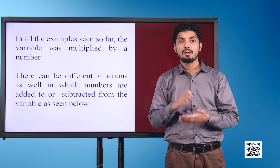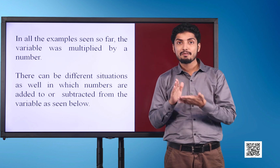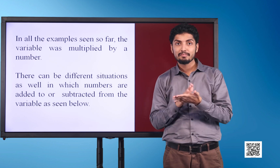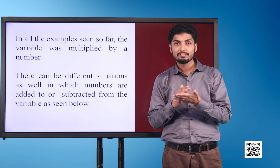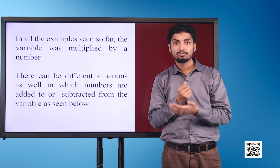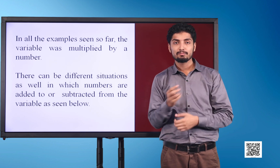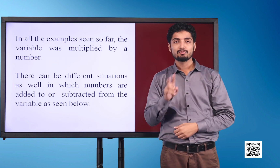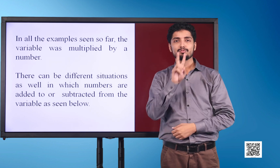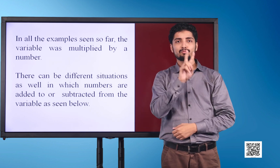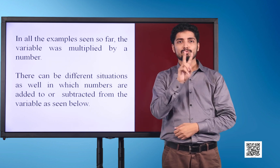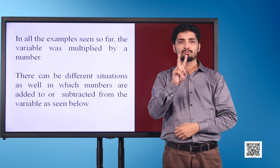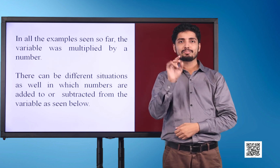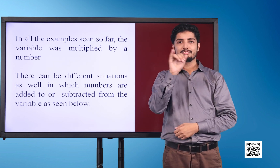Page 226.